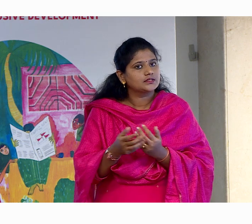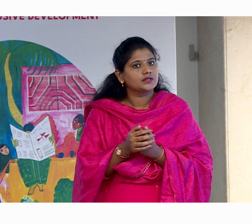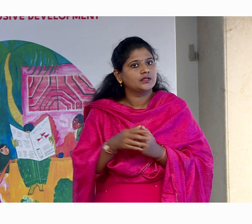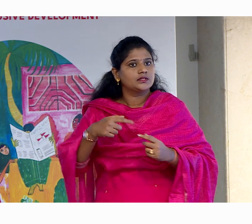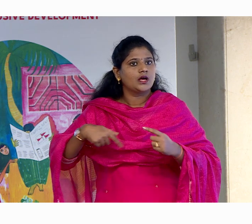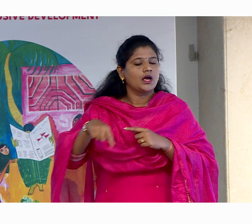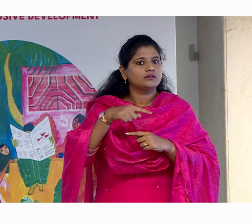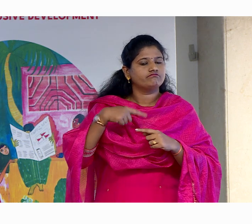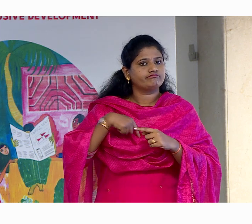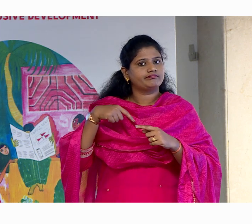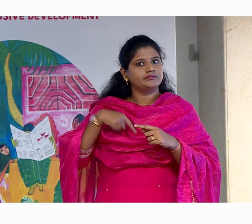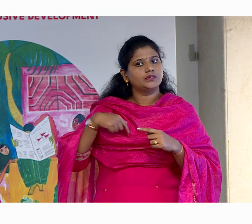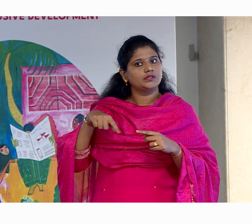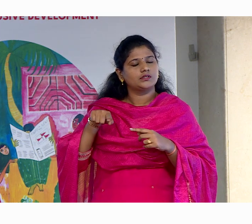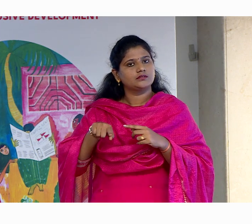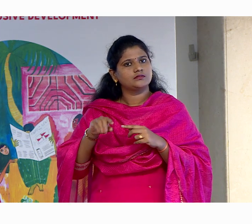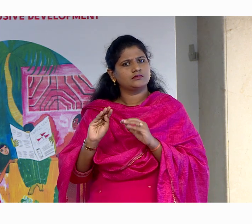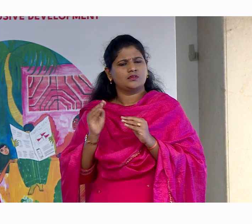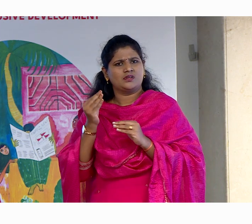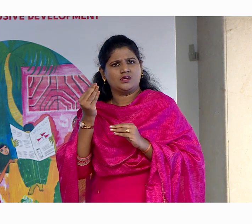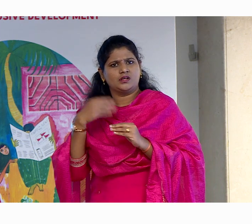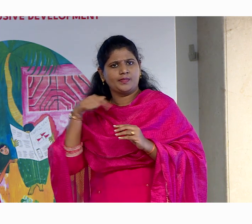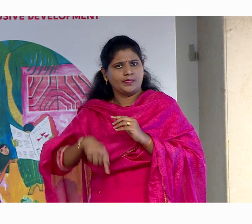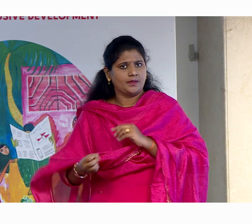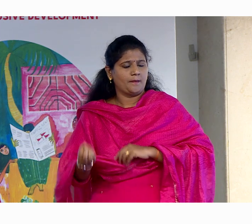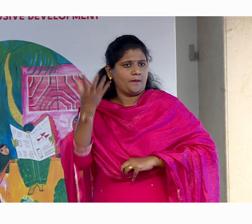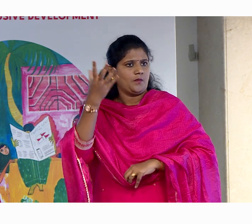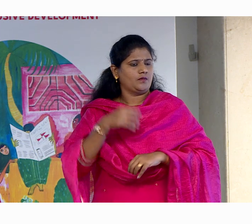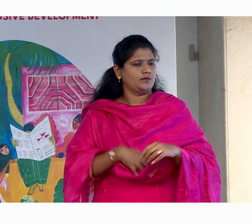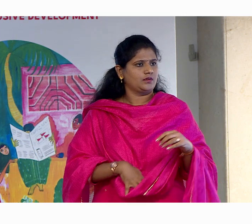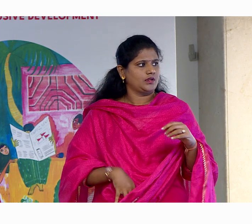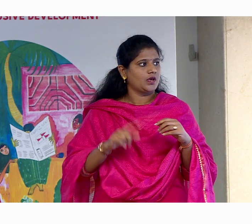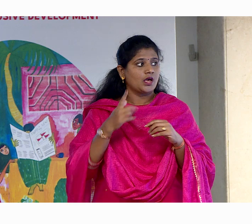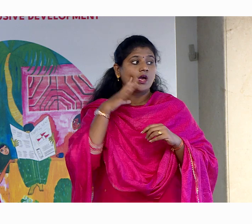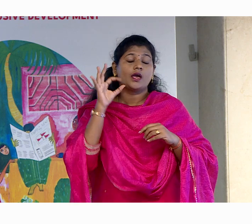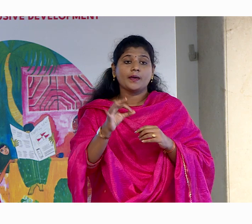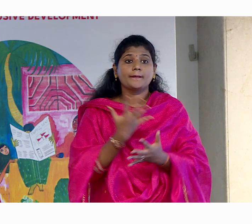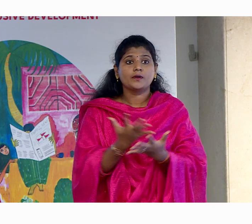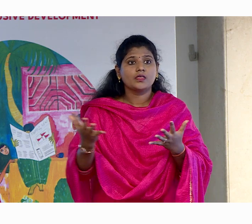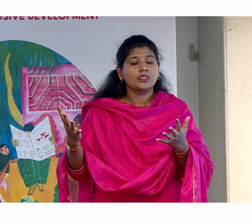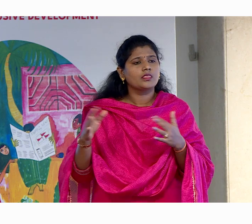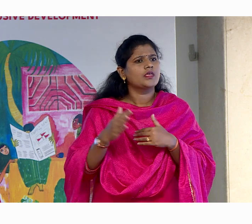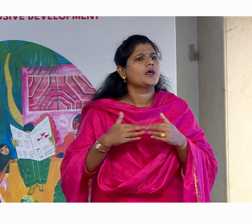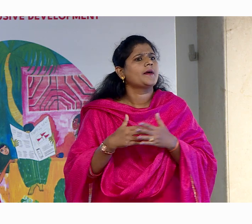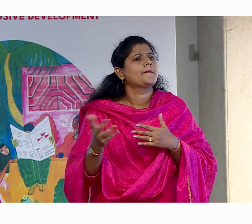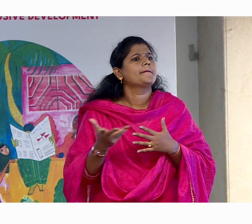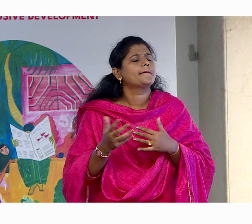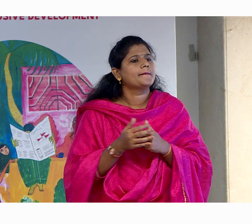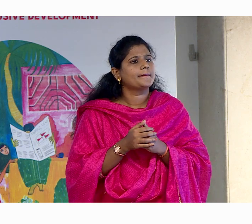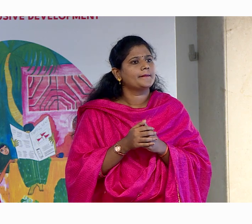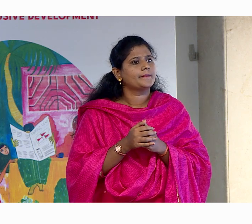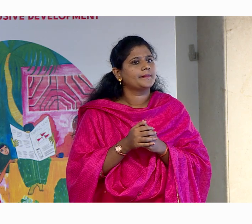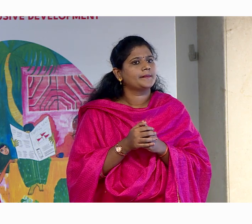probably most of all, listening to some of what you've been talking about this morning, one of the important things about our methods, because they're action